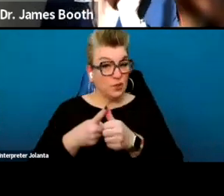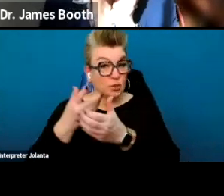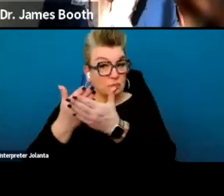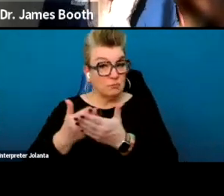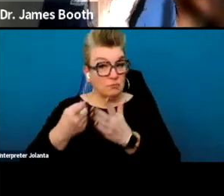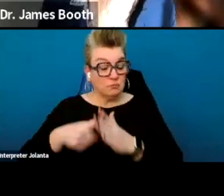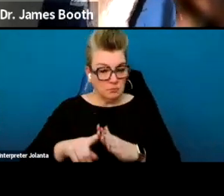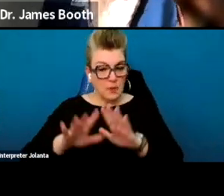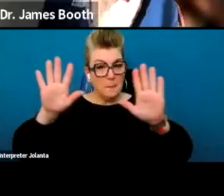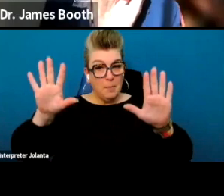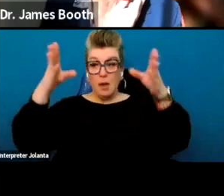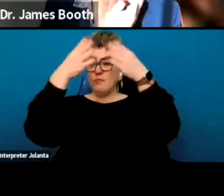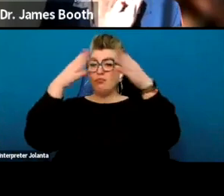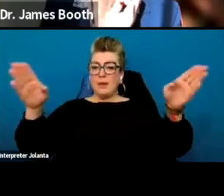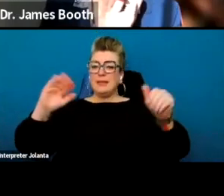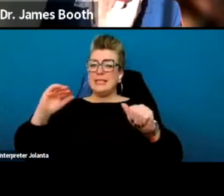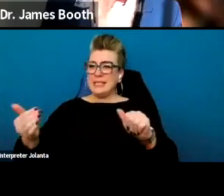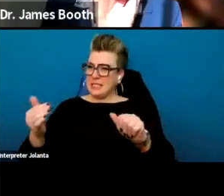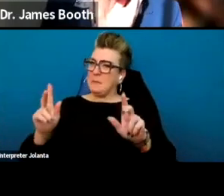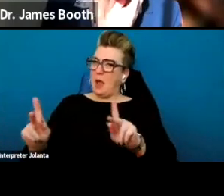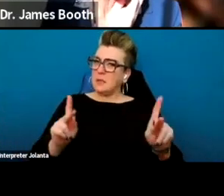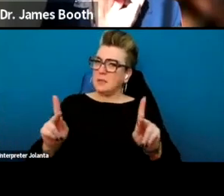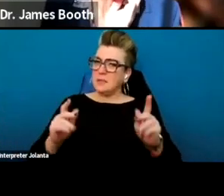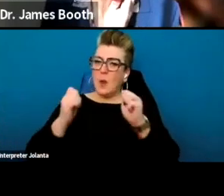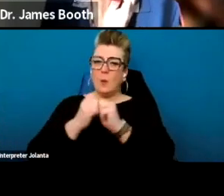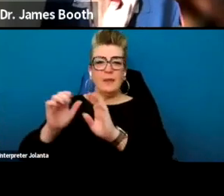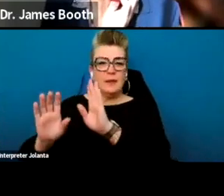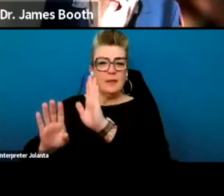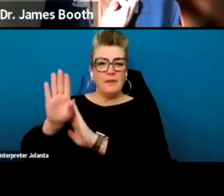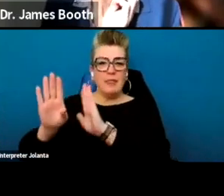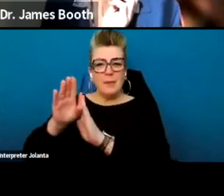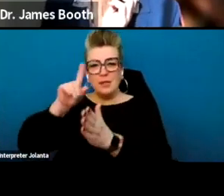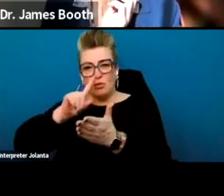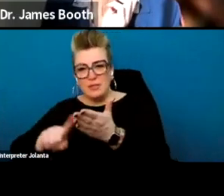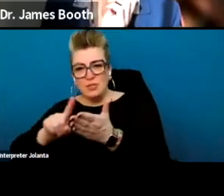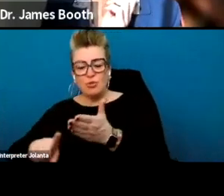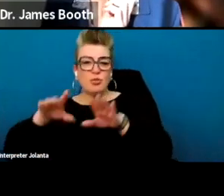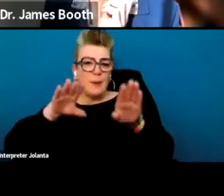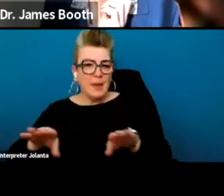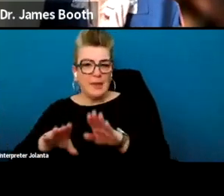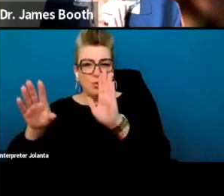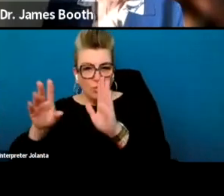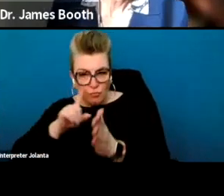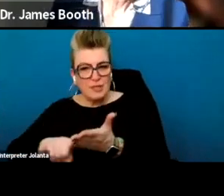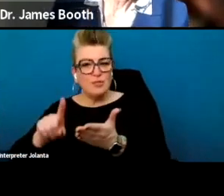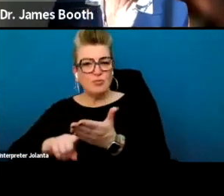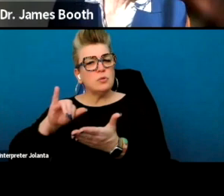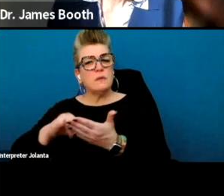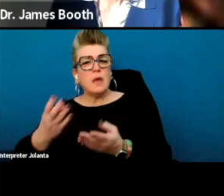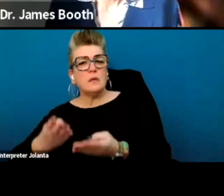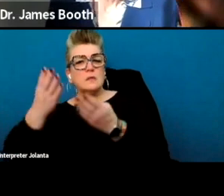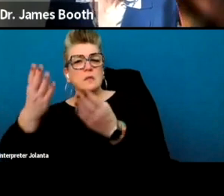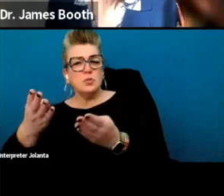But broadly, it's consistent with some of the developmental behavioral work out there, suggesting kind of